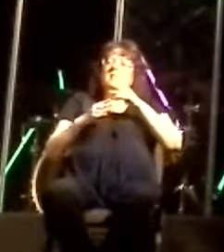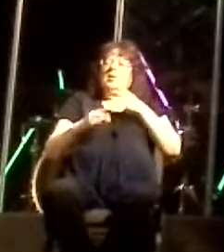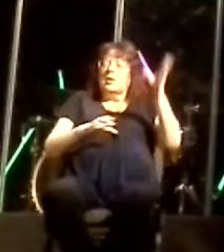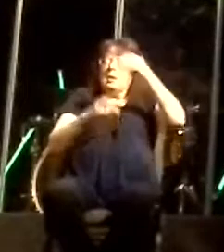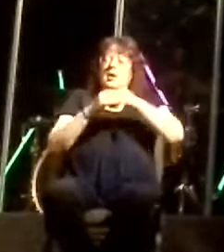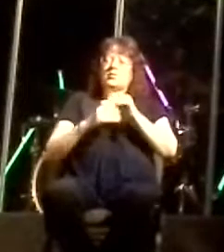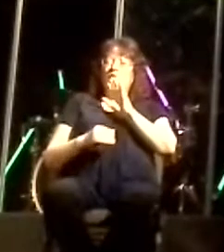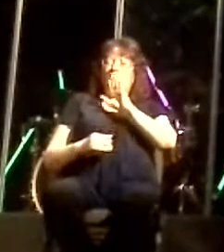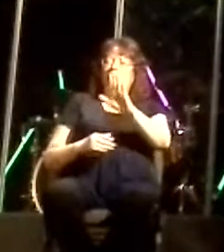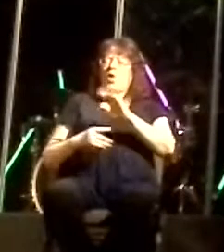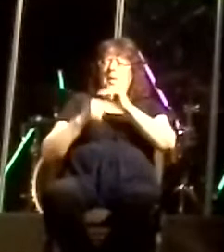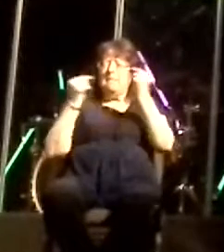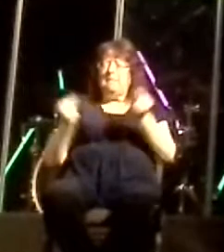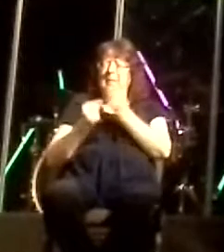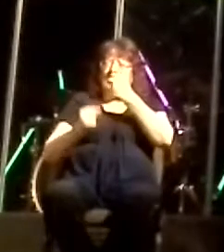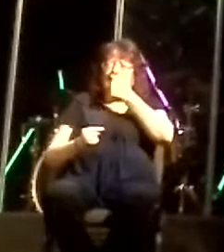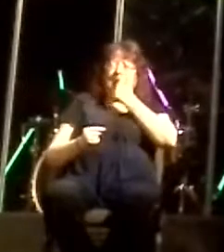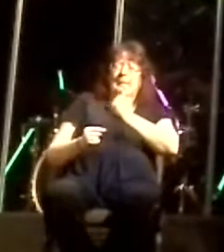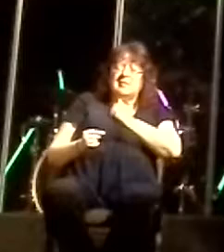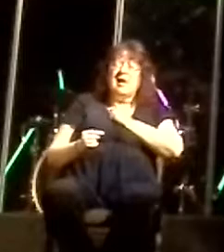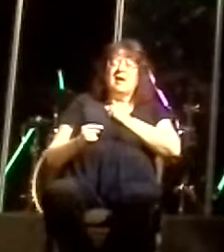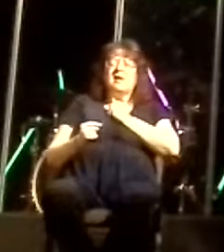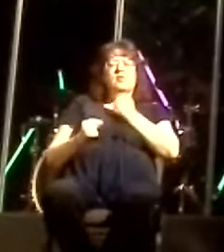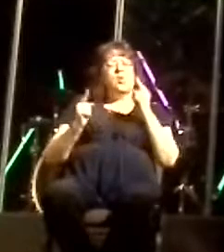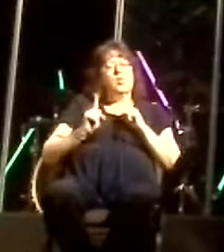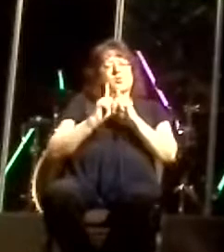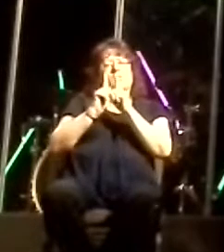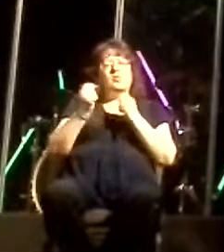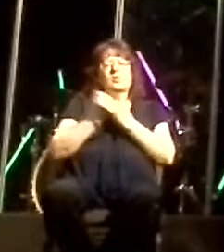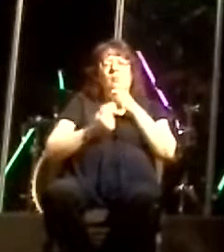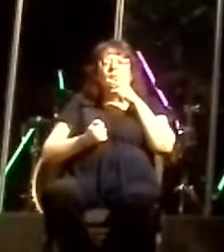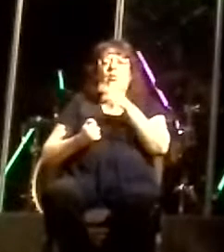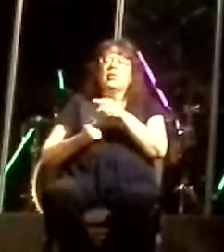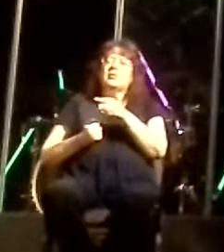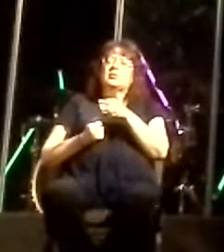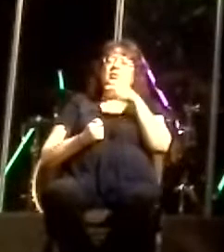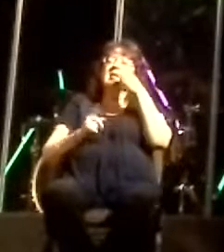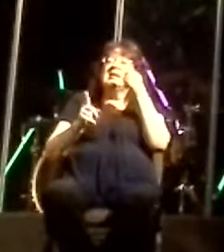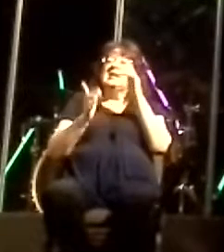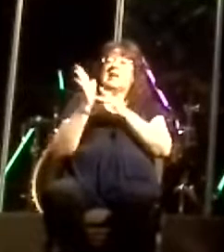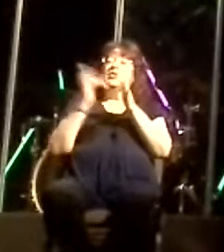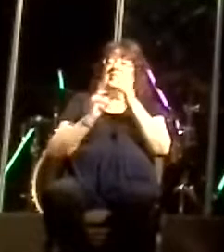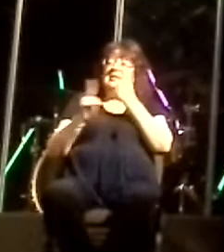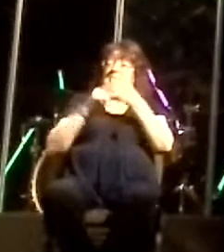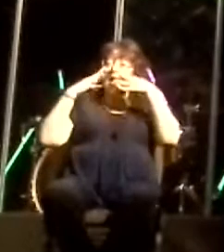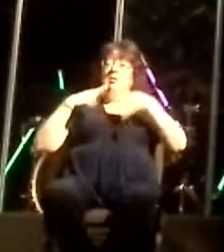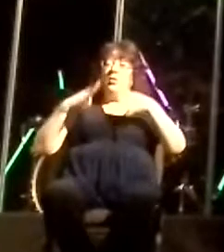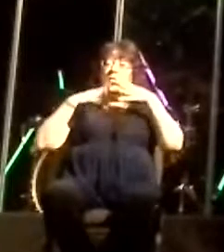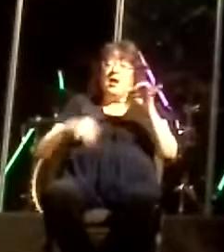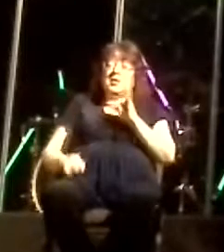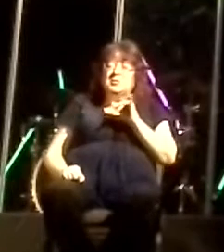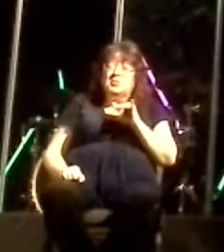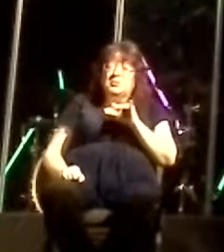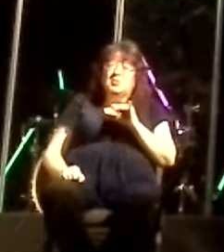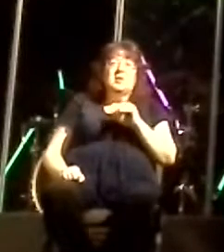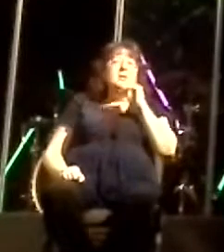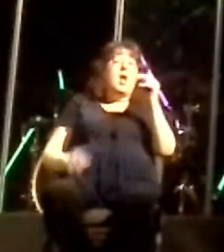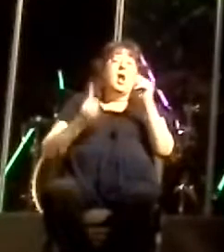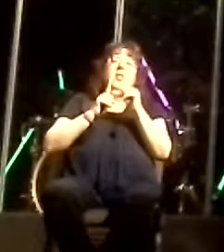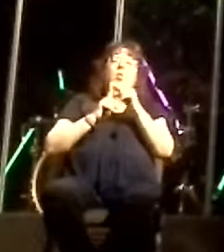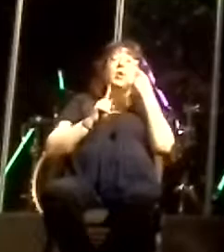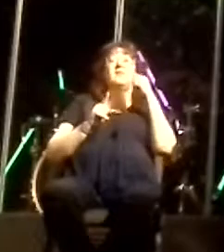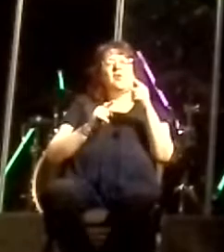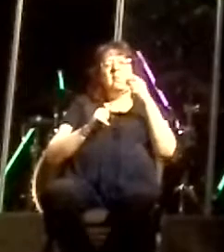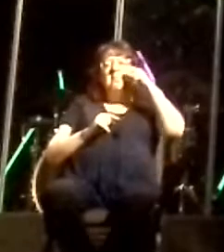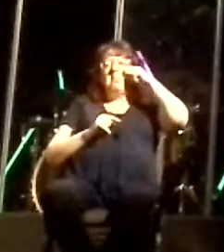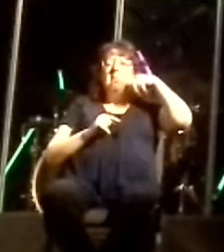right into her pain, and he stands alongside of her, and he weeps with her. This is not just the word for